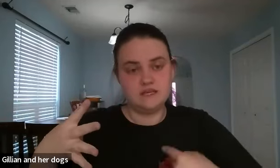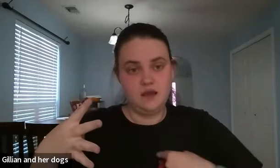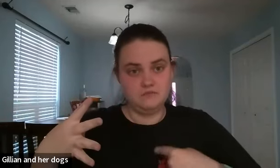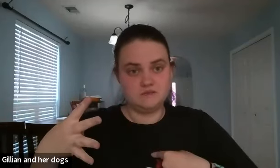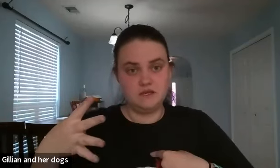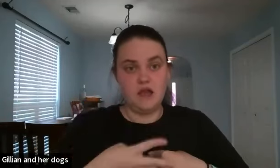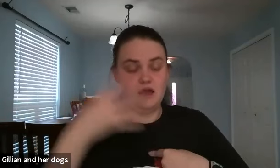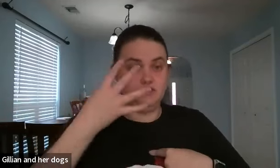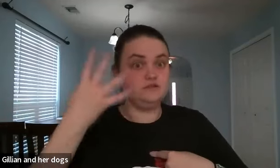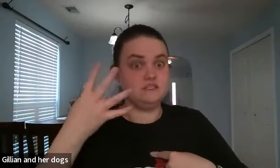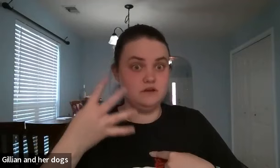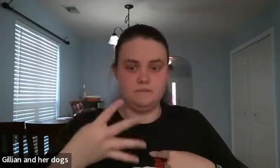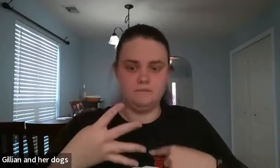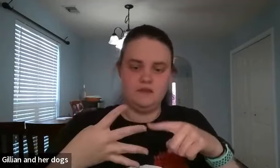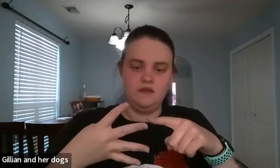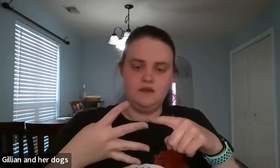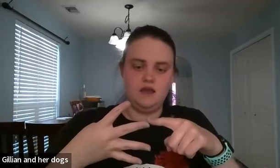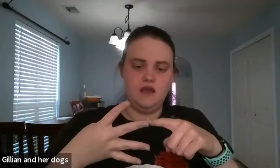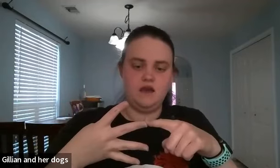say it's me. I have a new sister now. I have